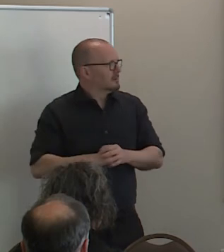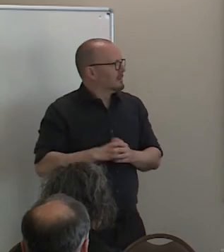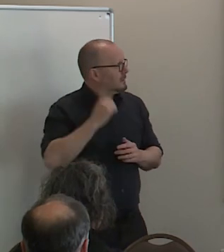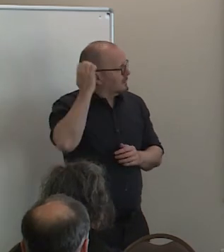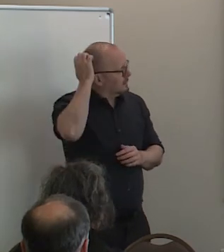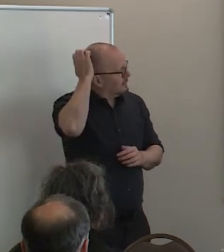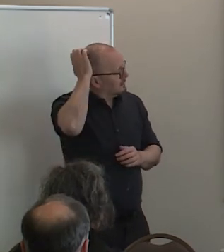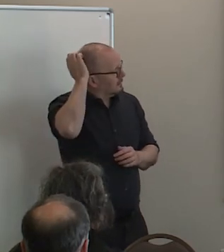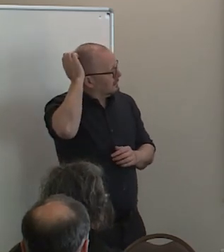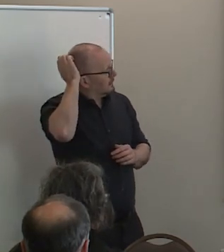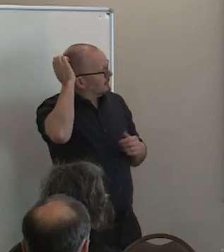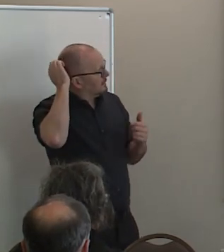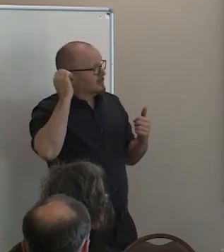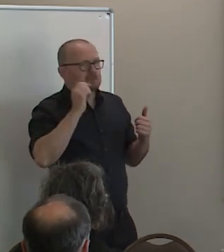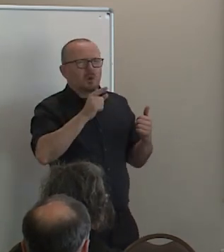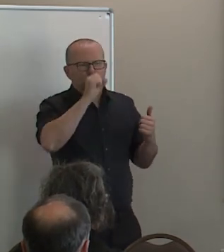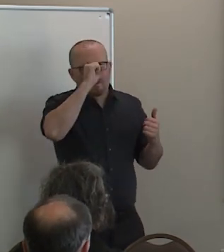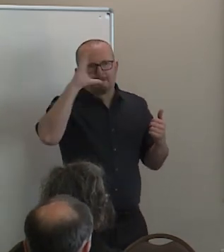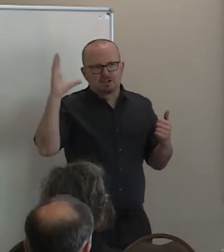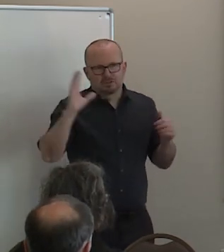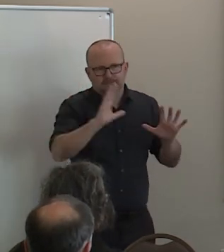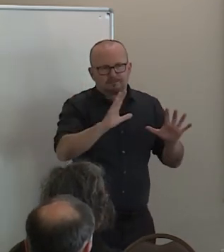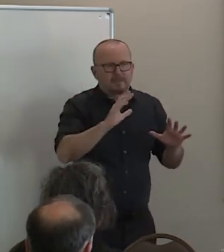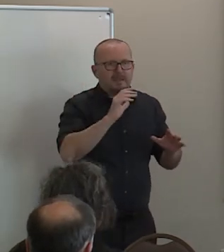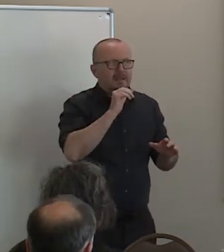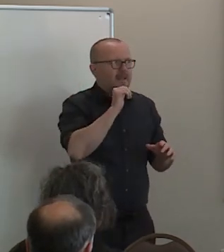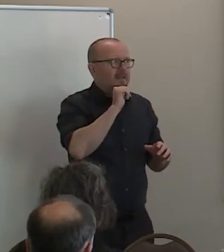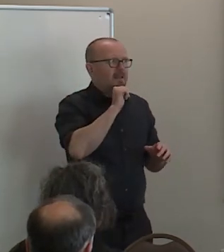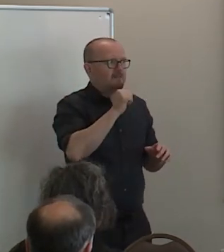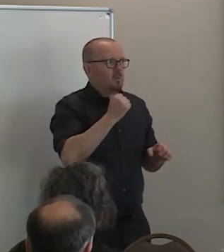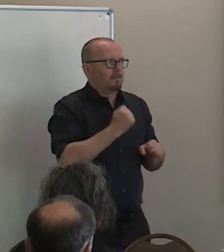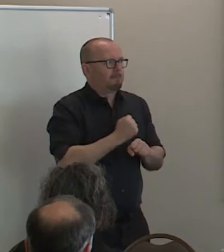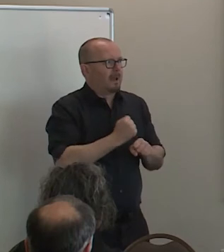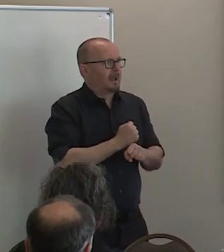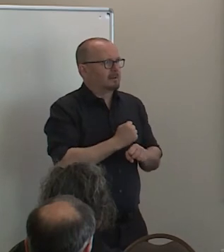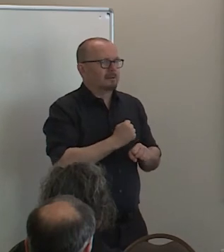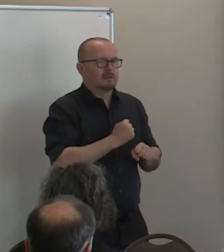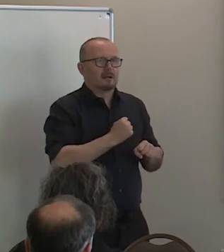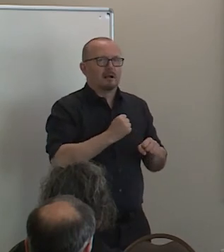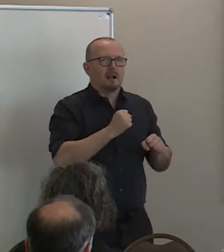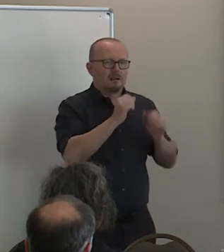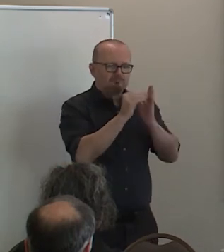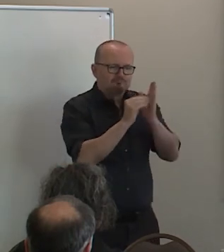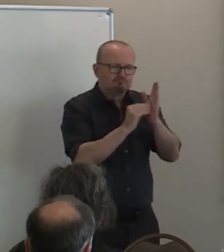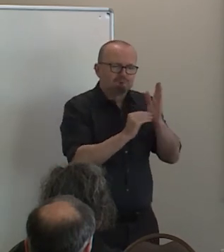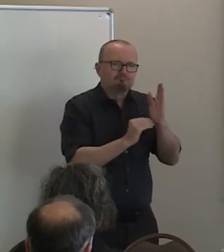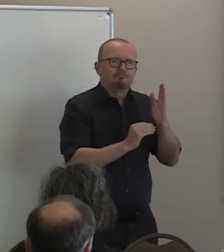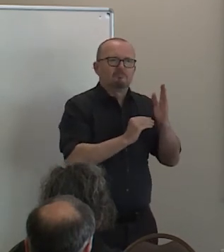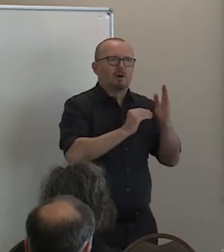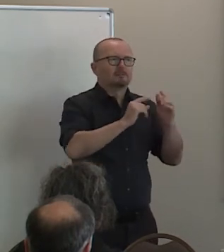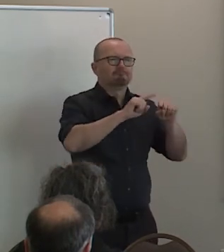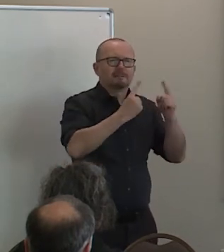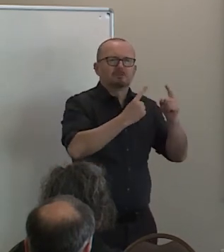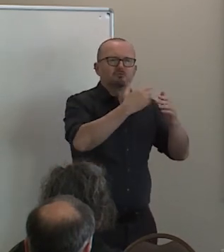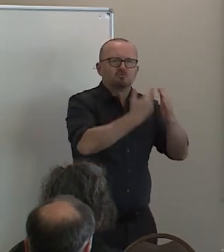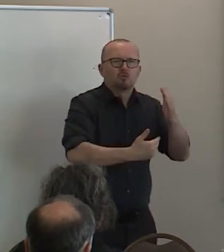Because let's imagine, what if we were to make some kind of anthology of news stories about new technologies, many anthologies made